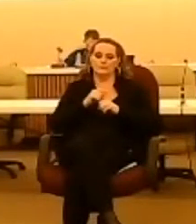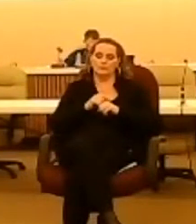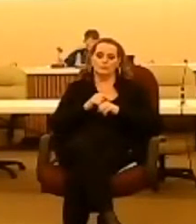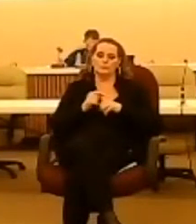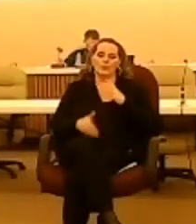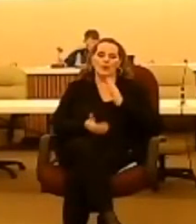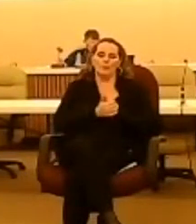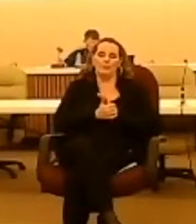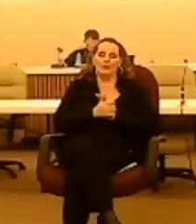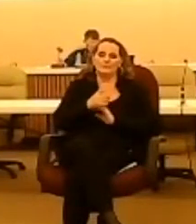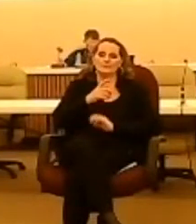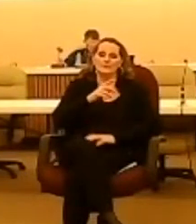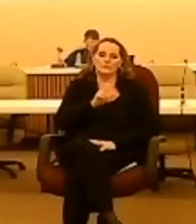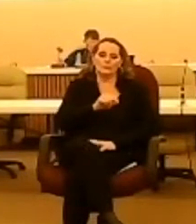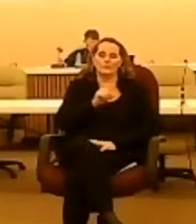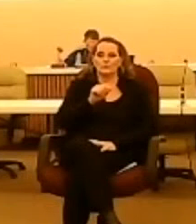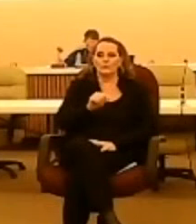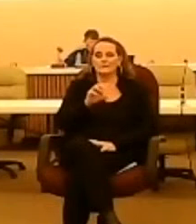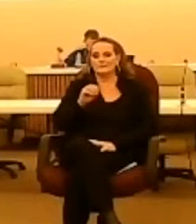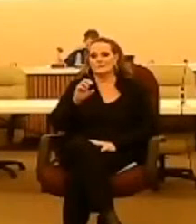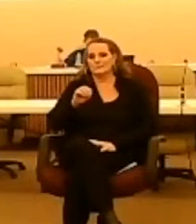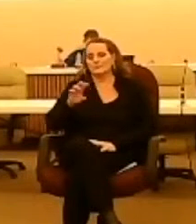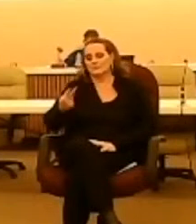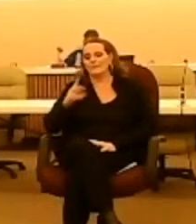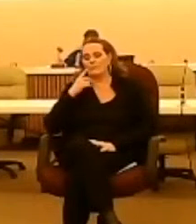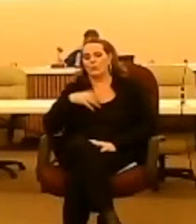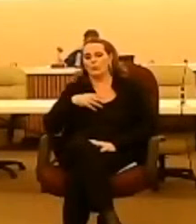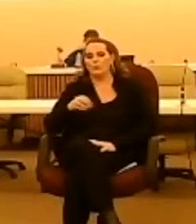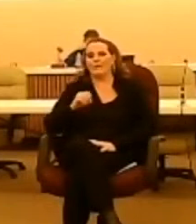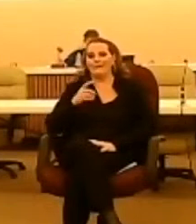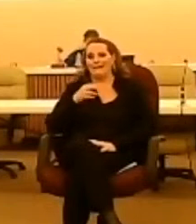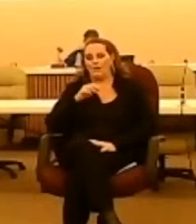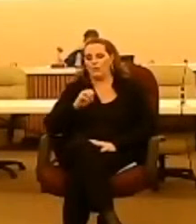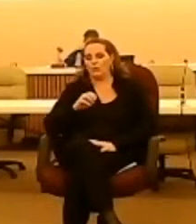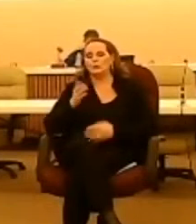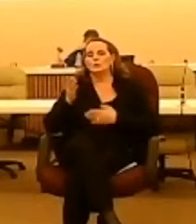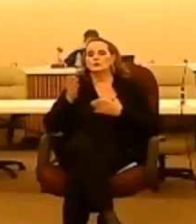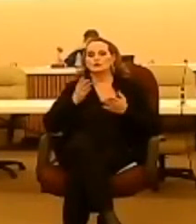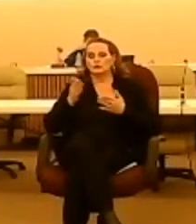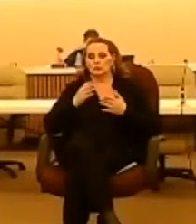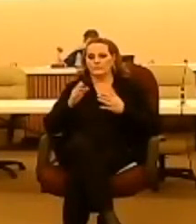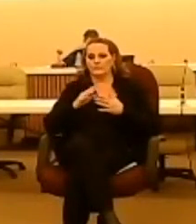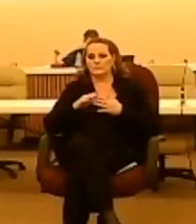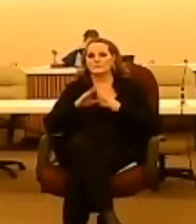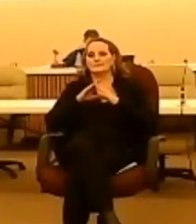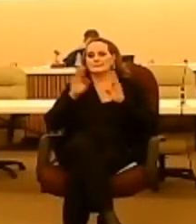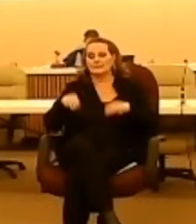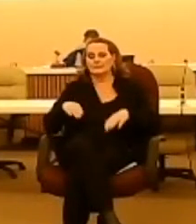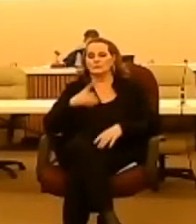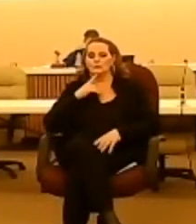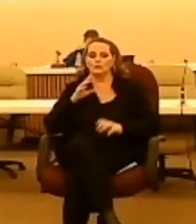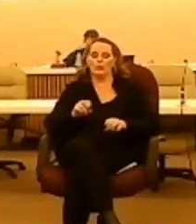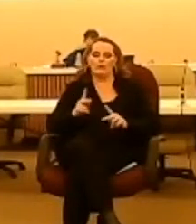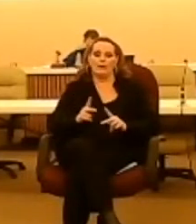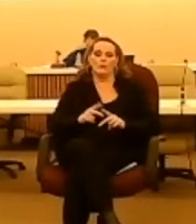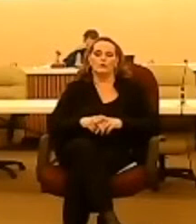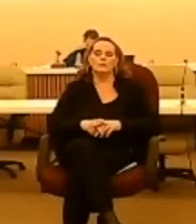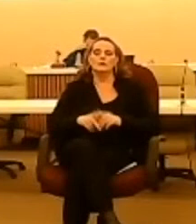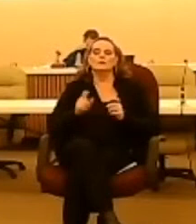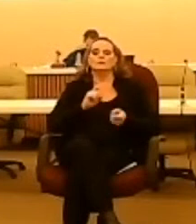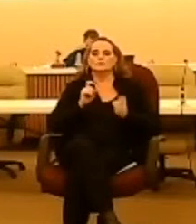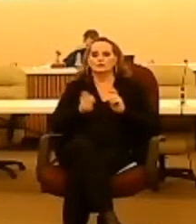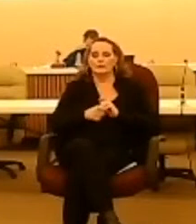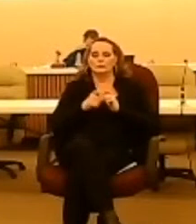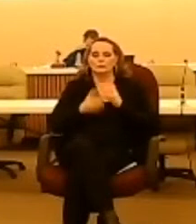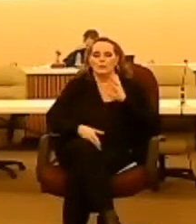permit 2020-007 for the White Arrow Service Station and Mini Mart, formerly Joe Legno's, to allow a revision to the footprint to include